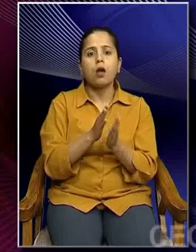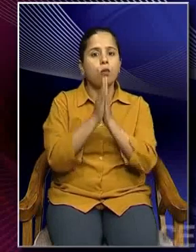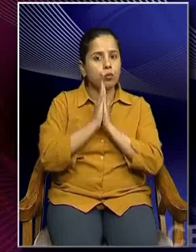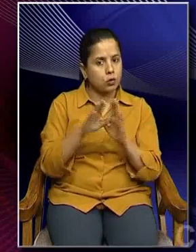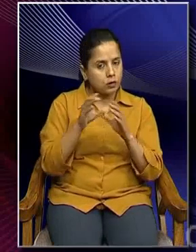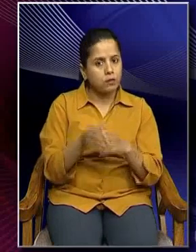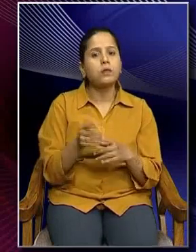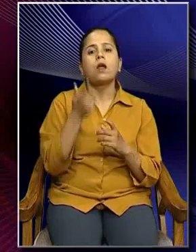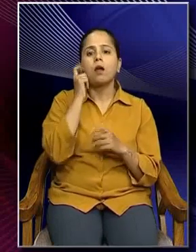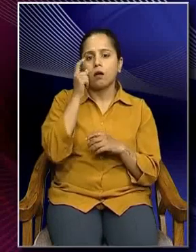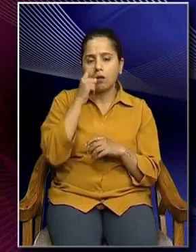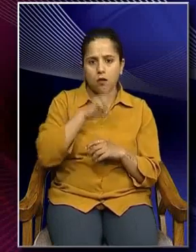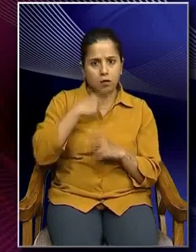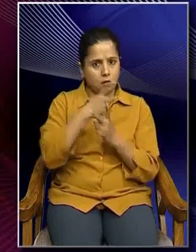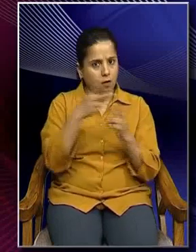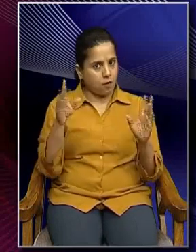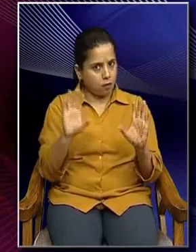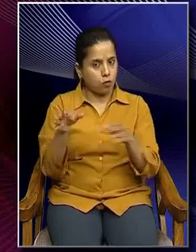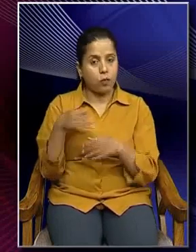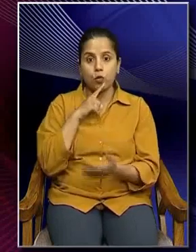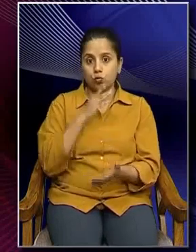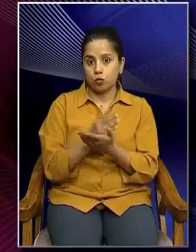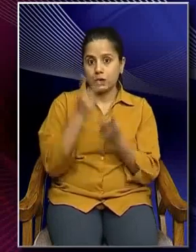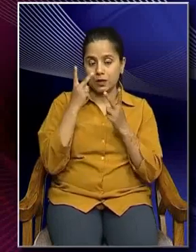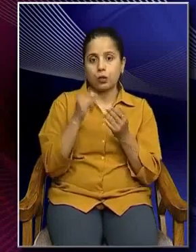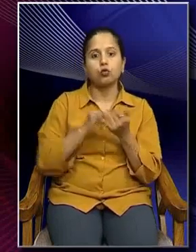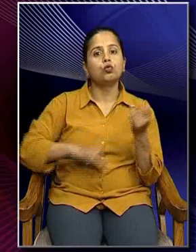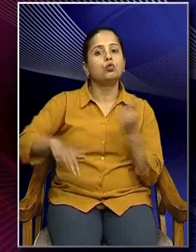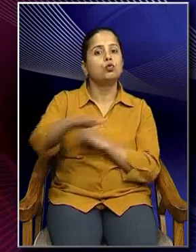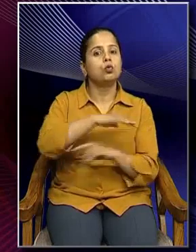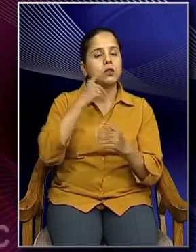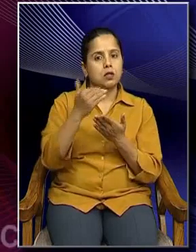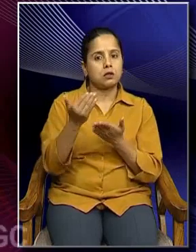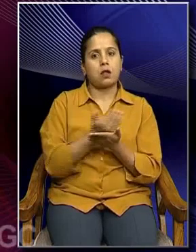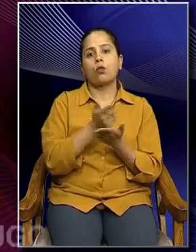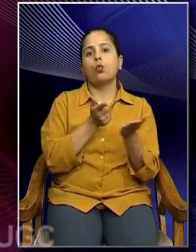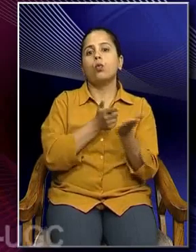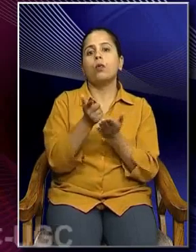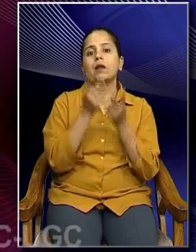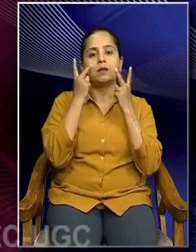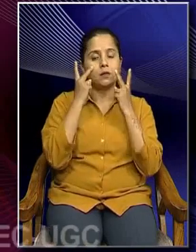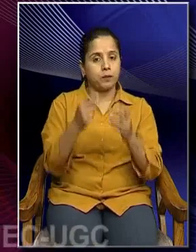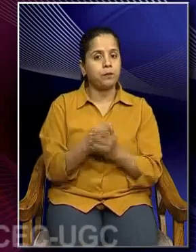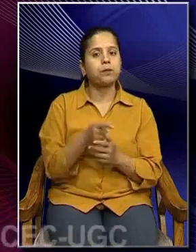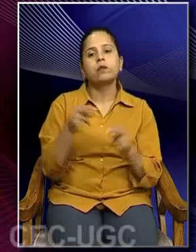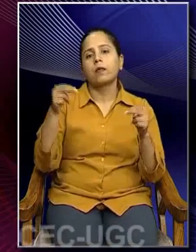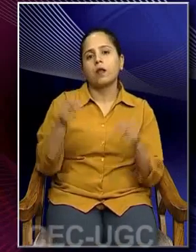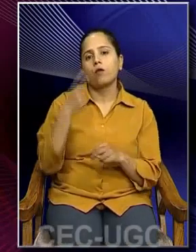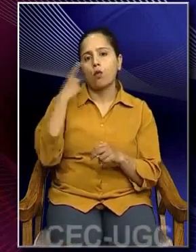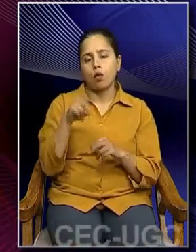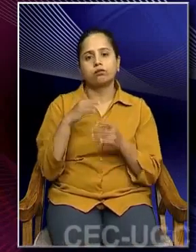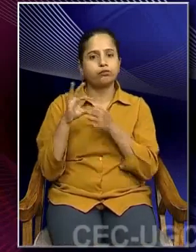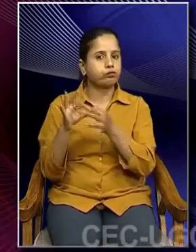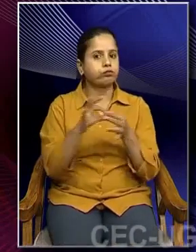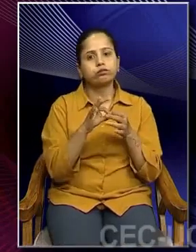gender diversity. So in order to ensure that there is socially secured villages, there is a need for collective